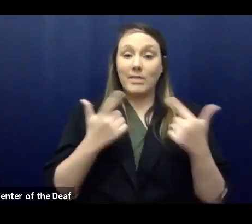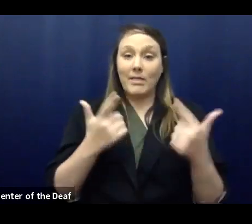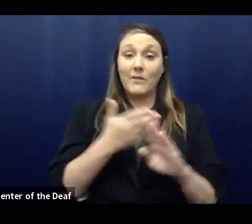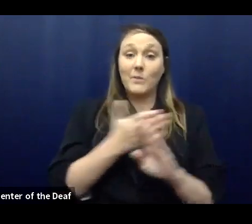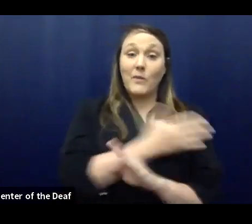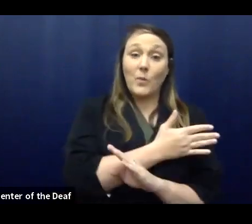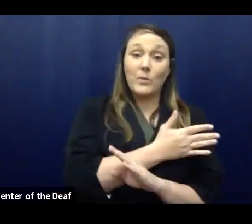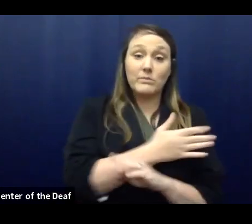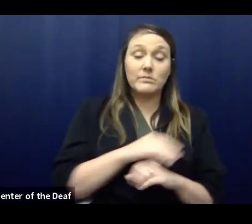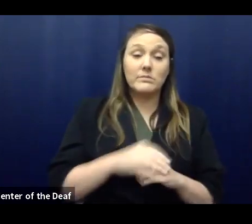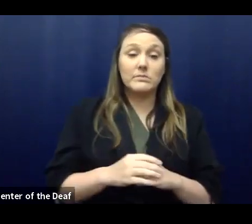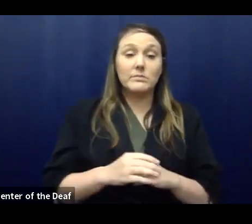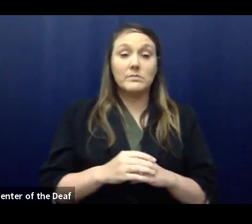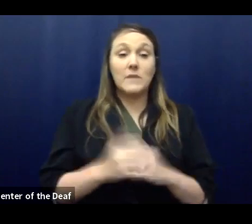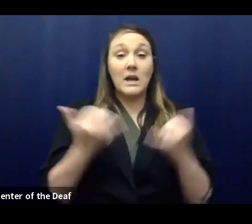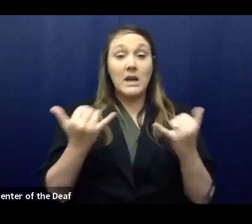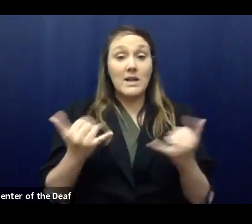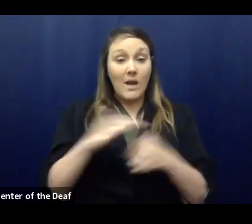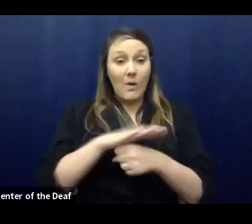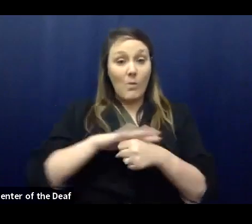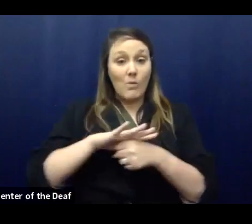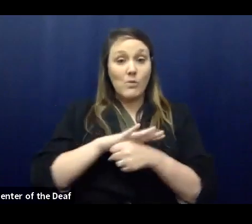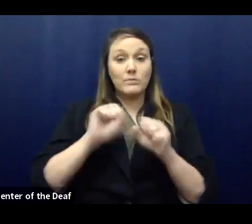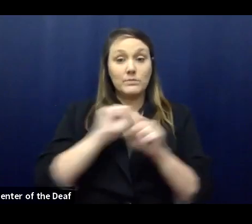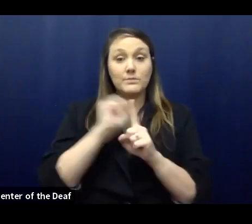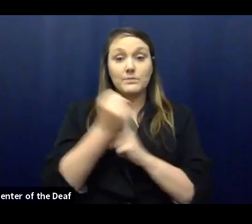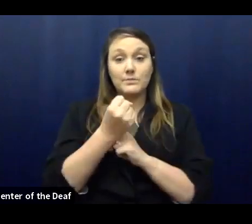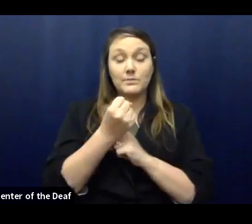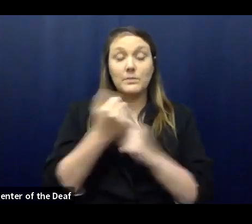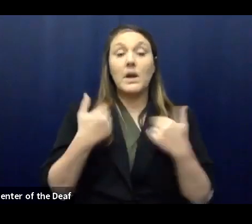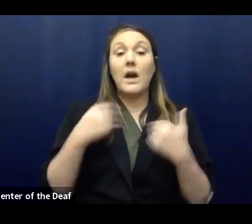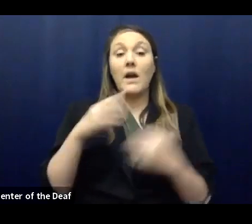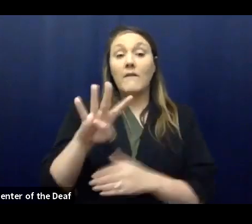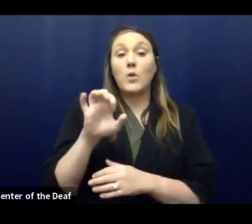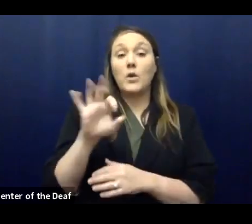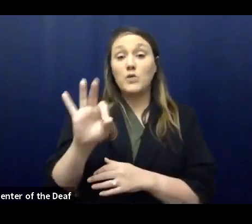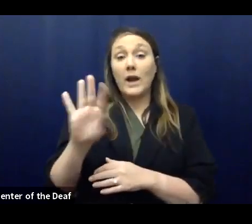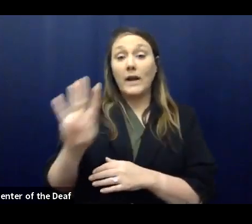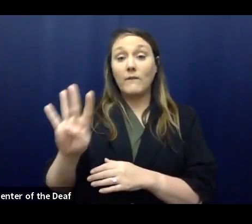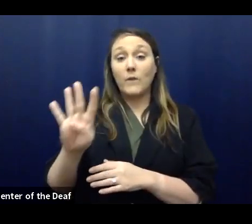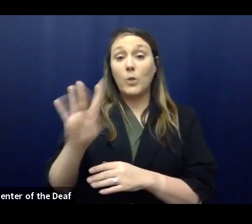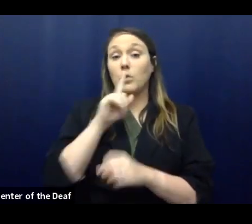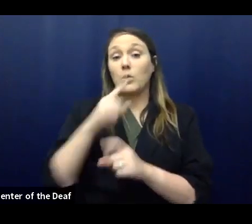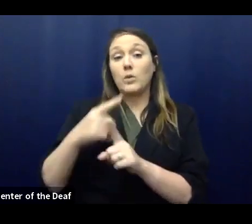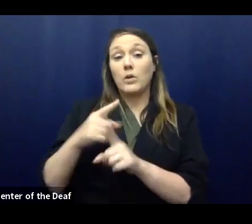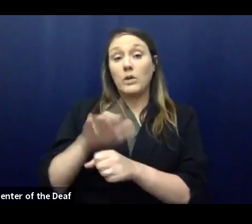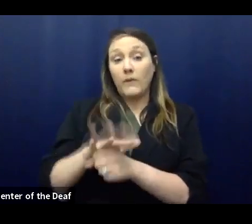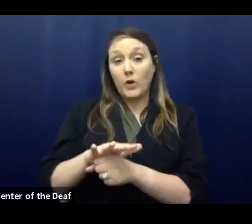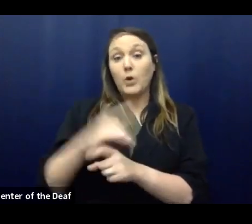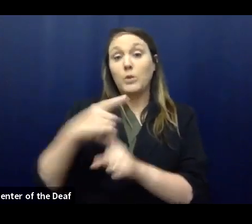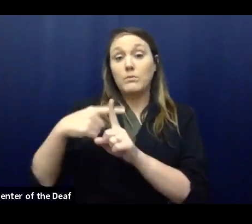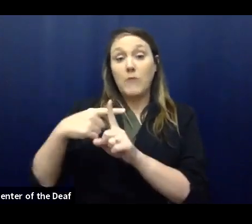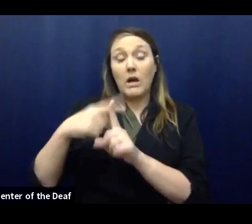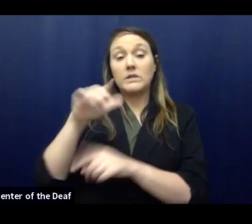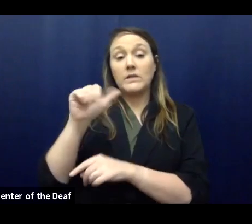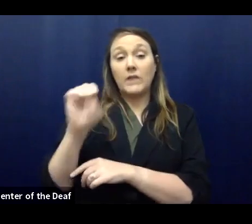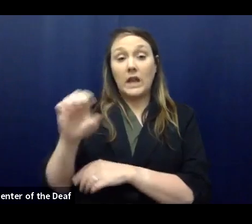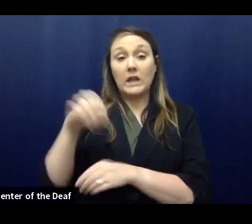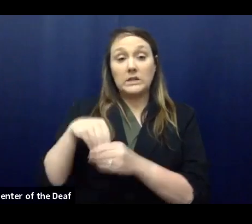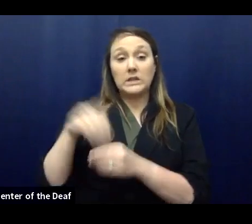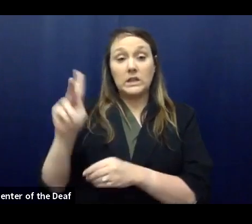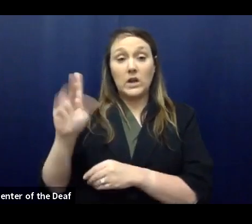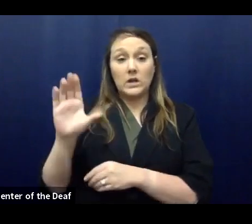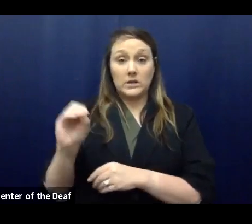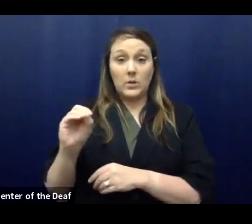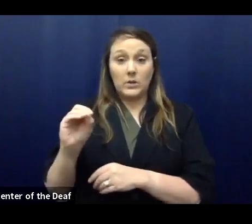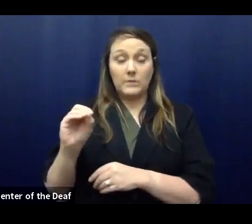Now moving on to our local situation. We have 494 confirmed cases of COVID-19 in Knox County. Additionally,